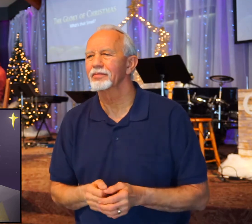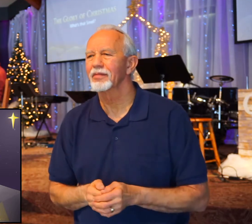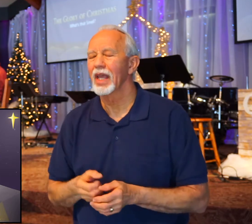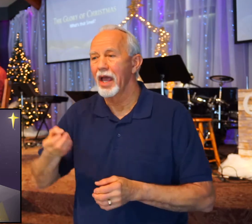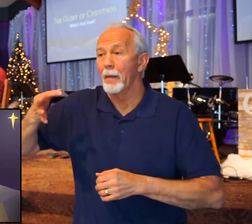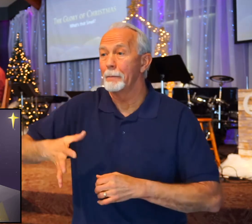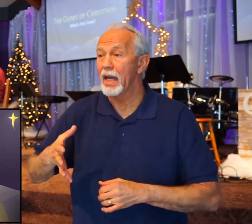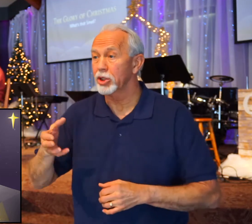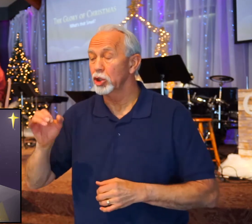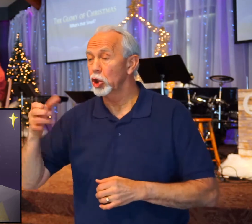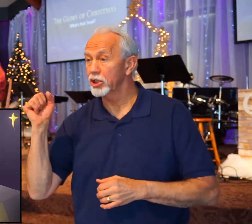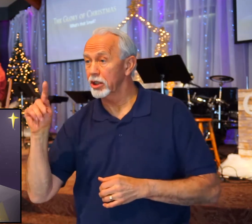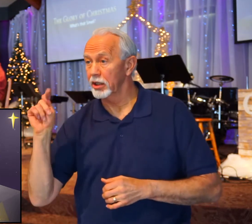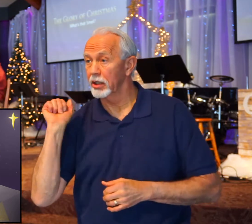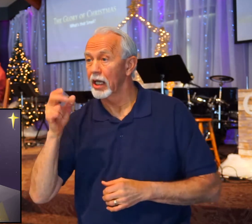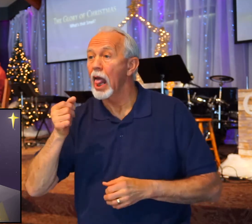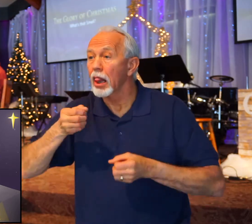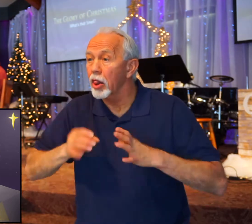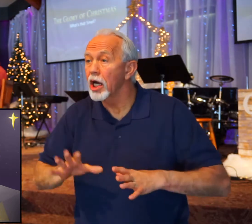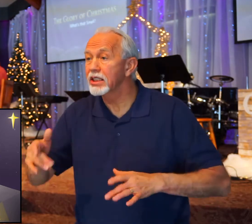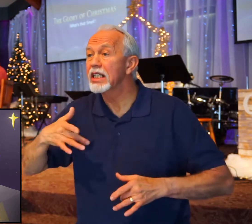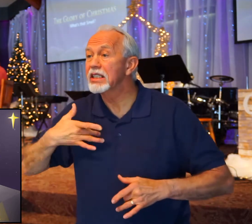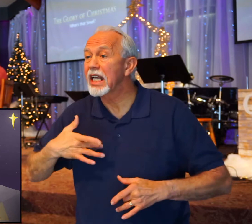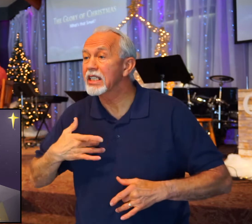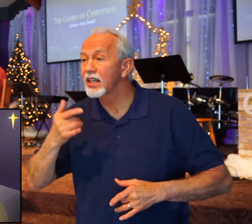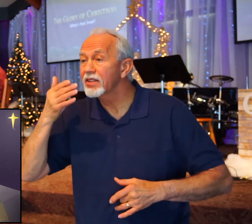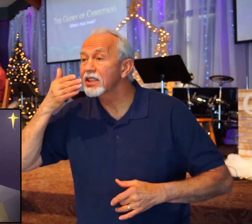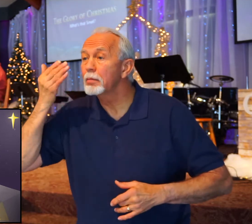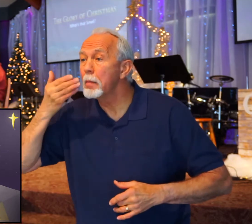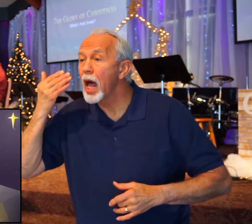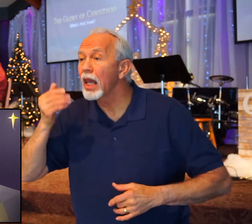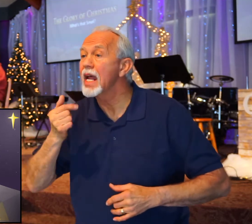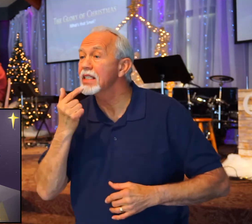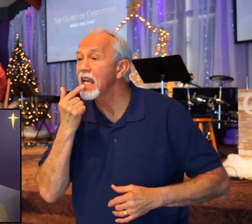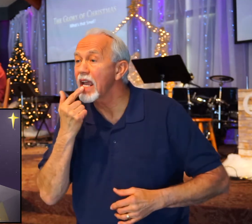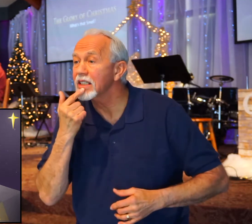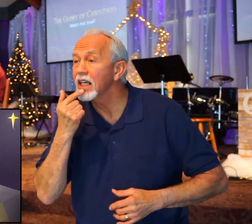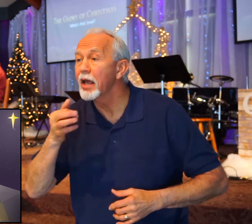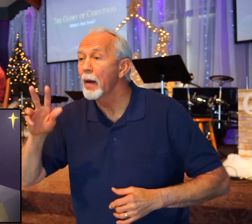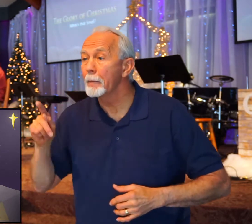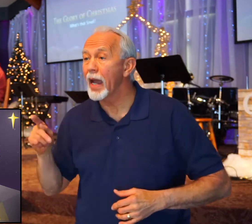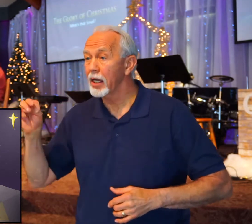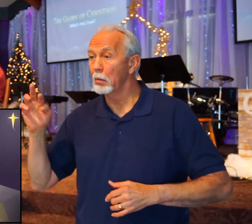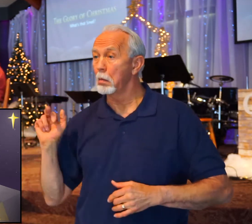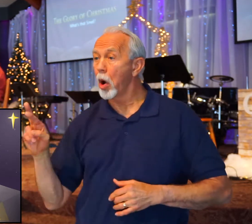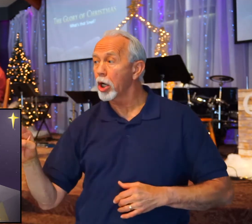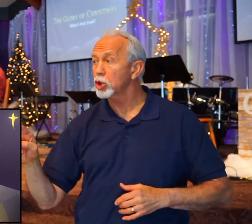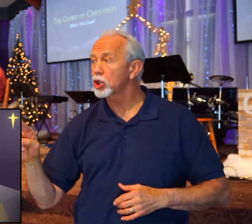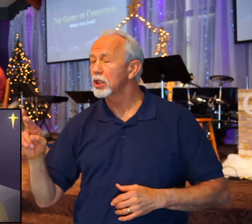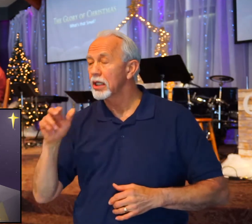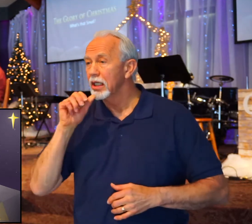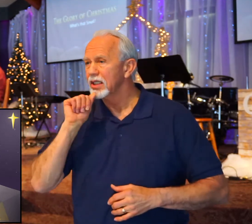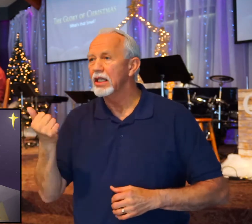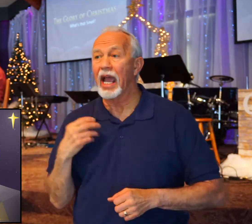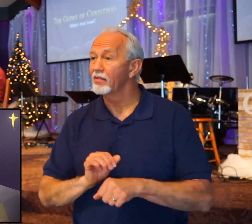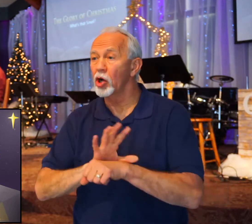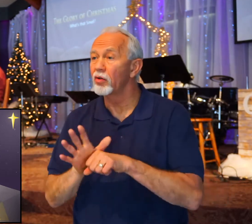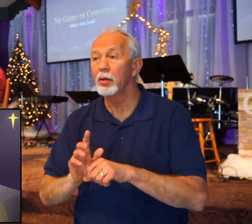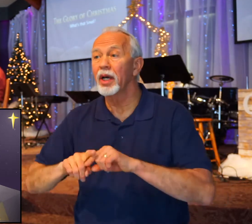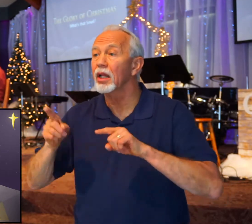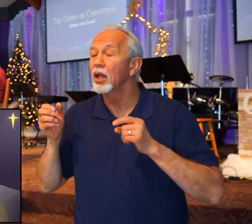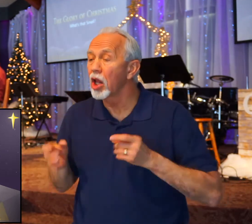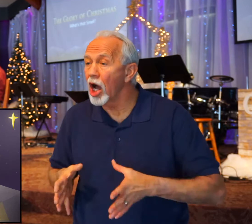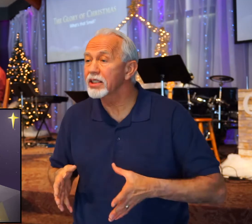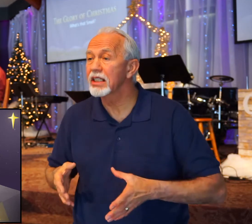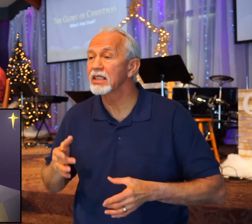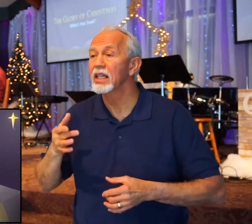Pastor Justin lost his smell and taste back in March. Didn't have COVID, but lost his smell and